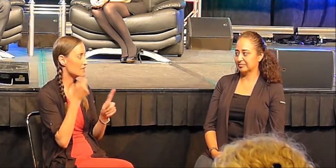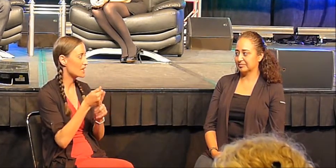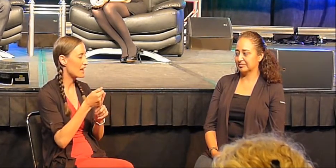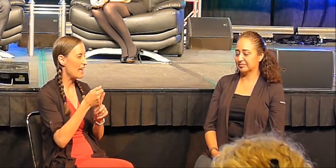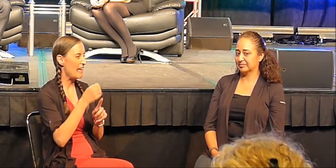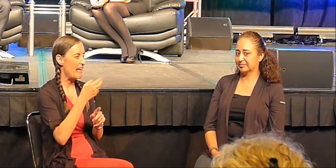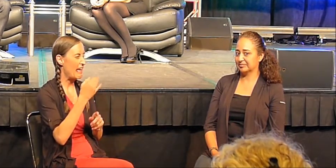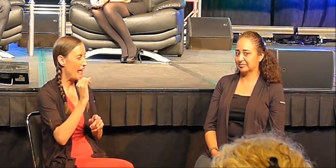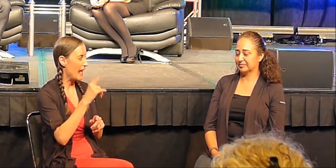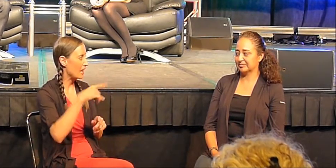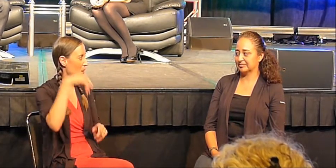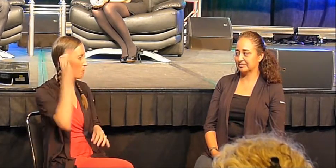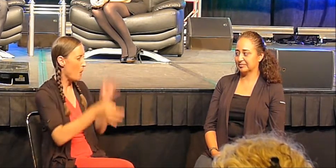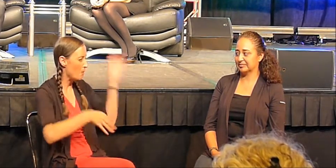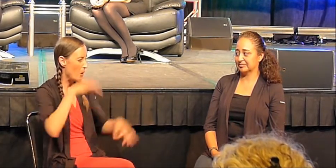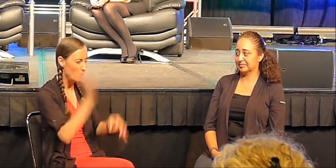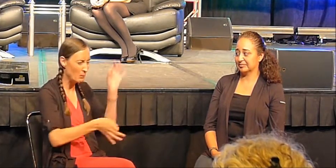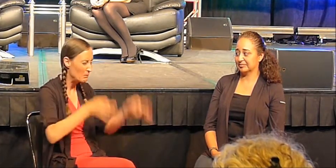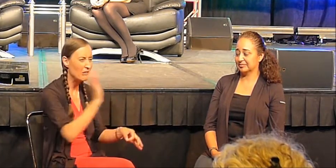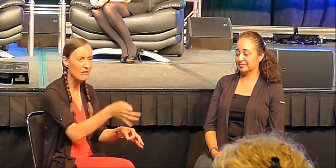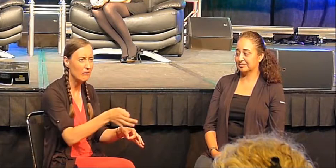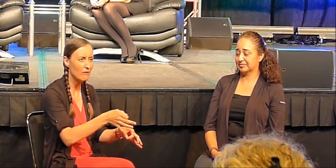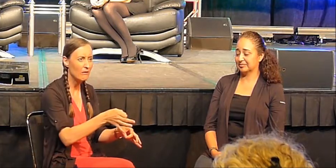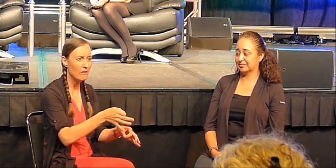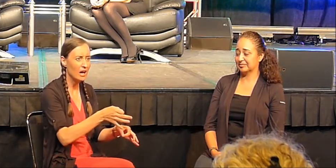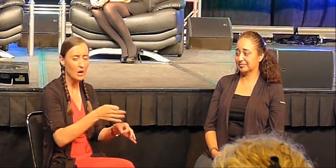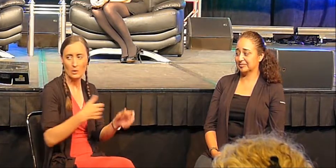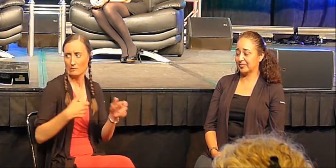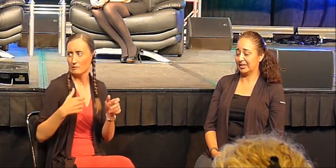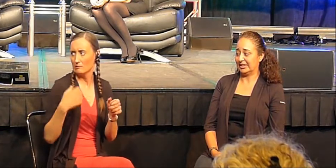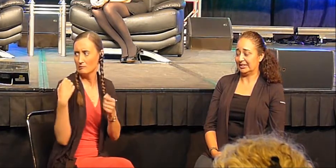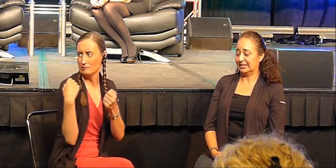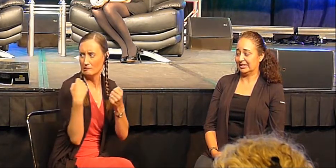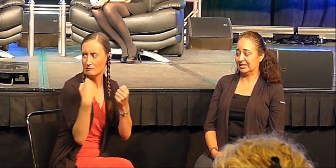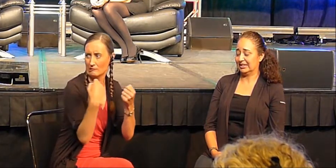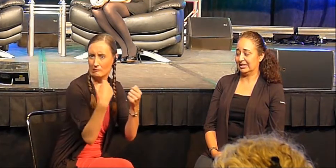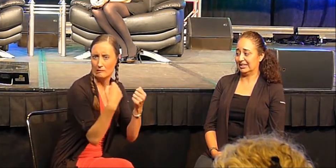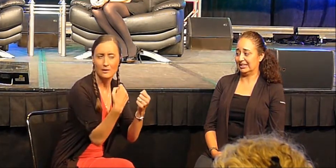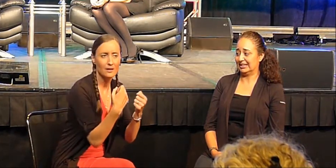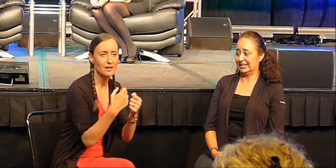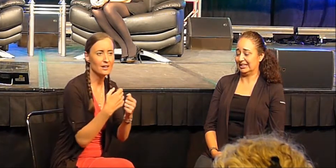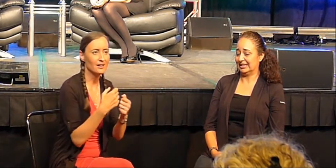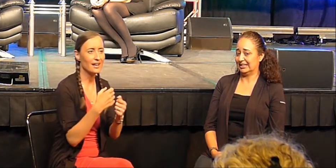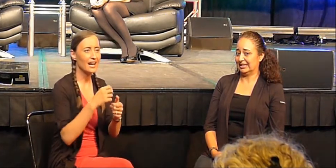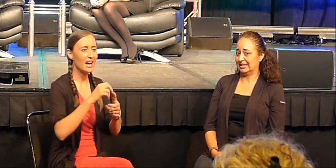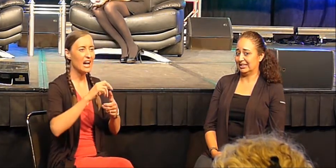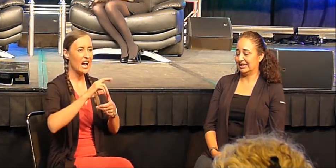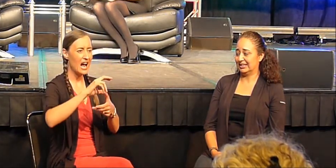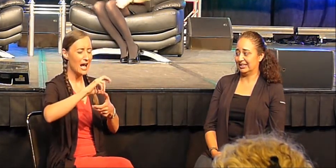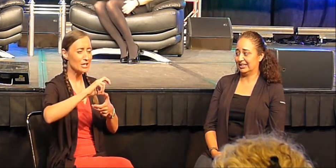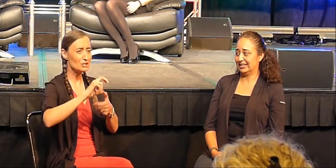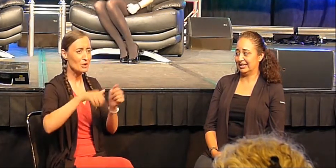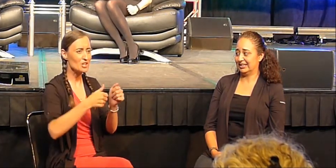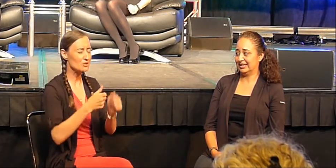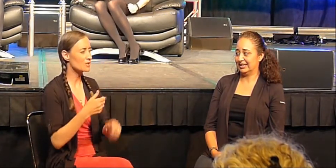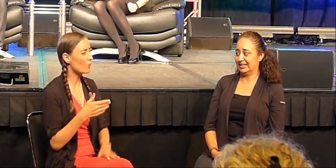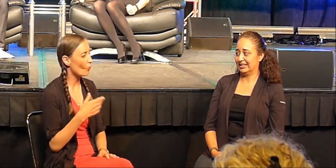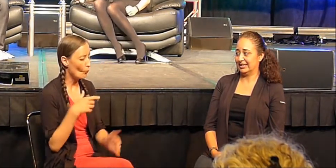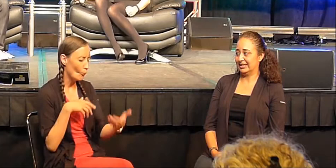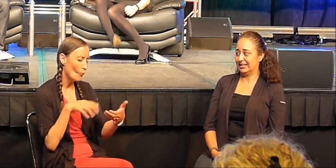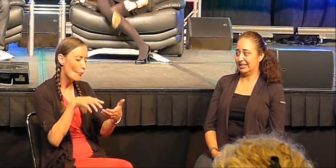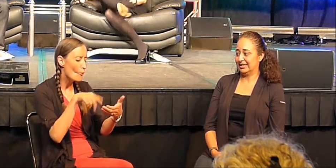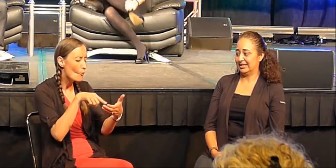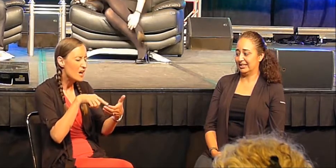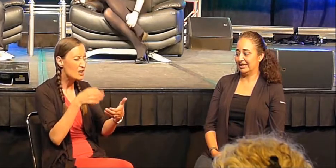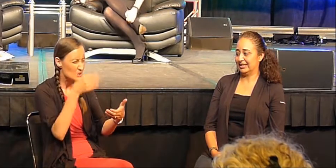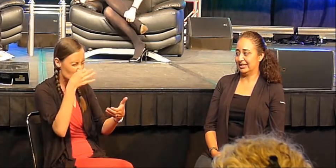balls hitting us. And the storm chaser in the back seat, he's got his computer, he goes, it should be around here someplace. It's definitely close.